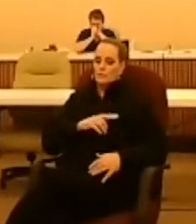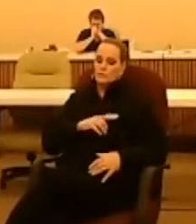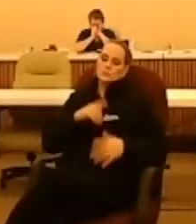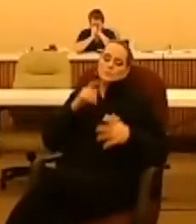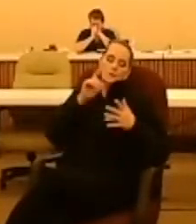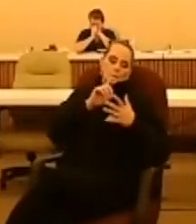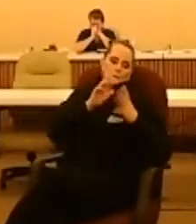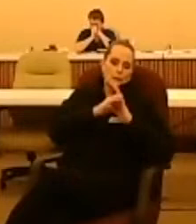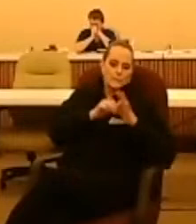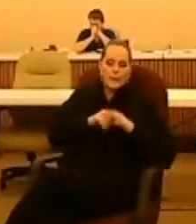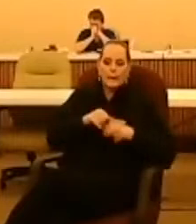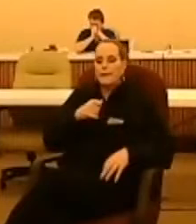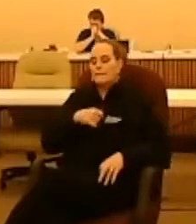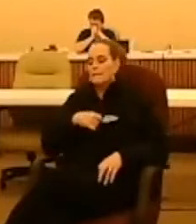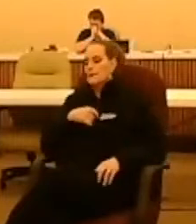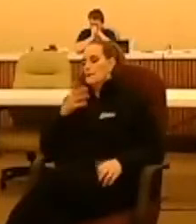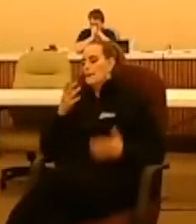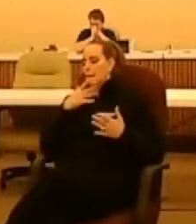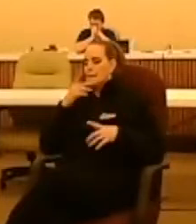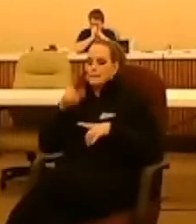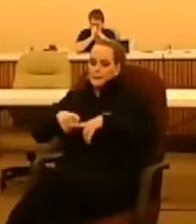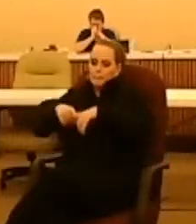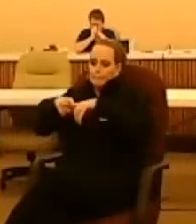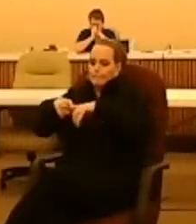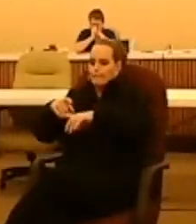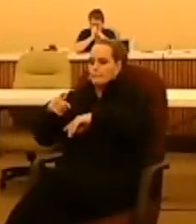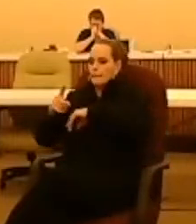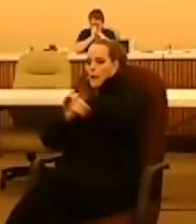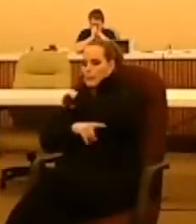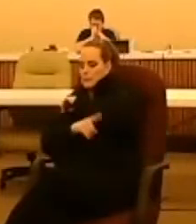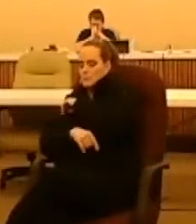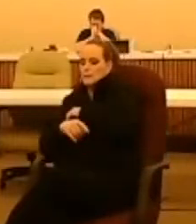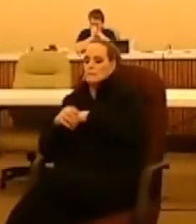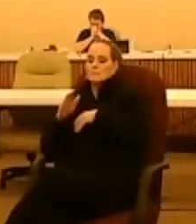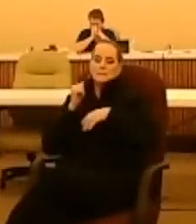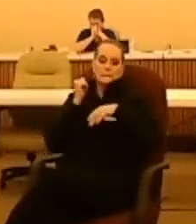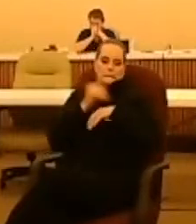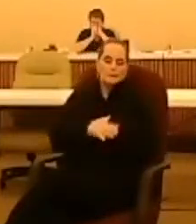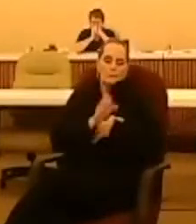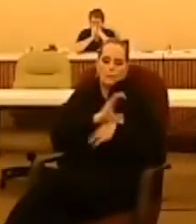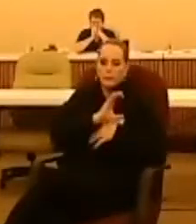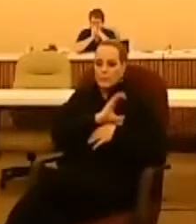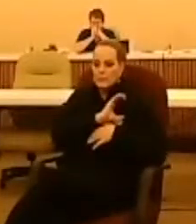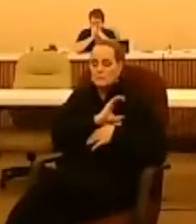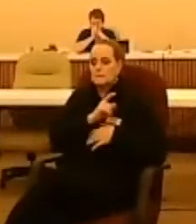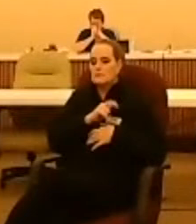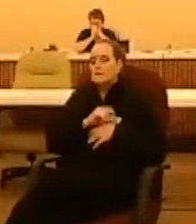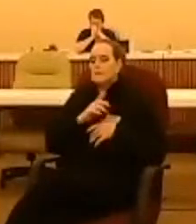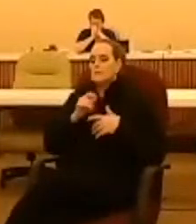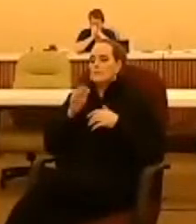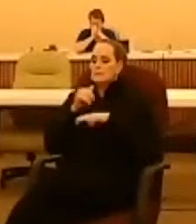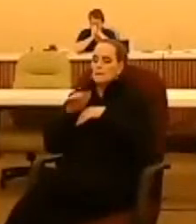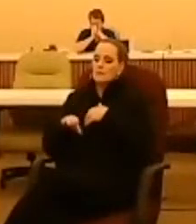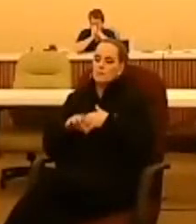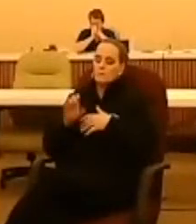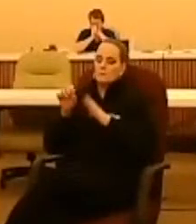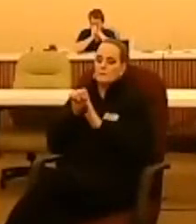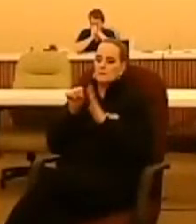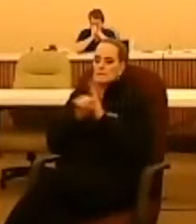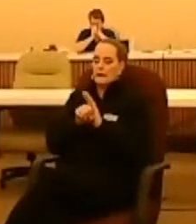statement, issue a censure, refer to law enforcement, refer to the state attorney general, so on and so